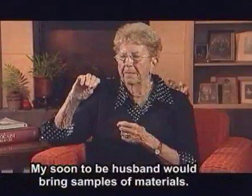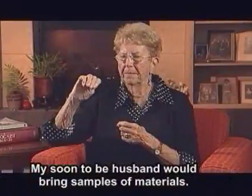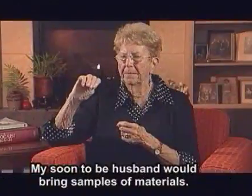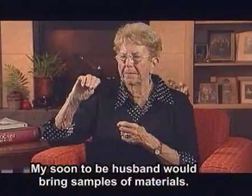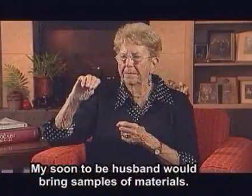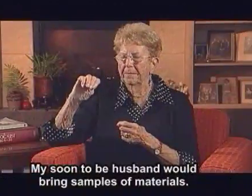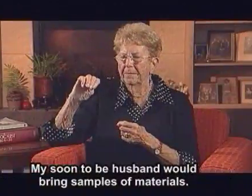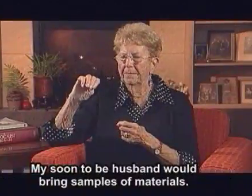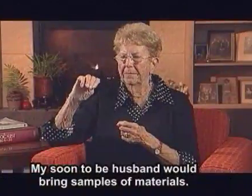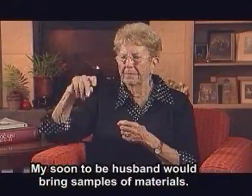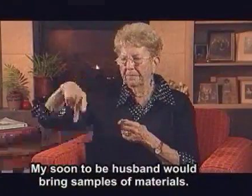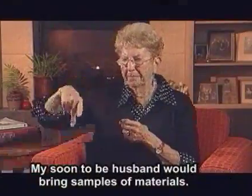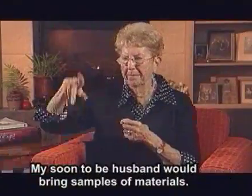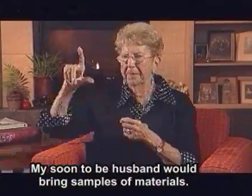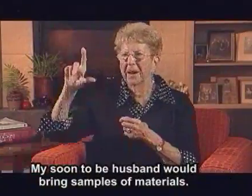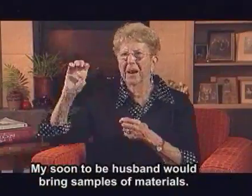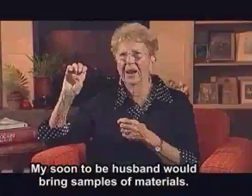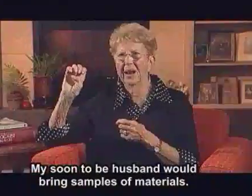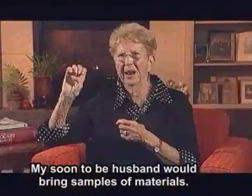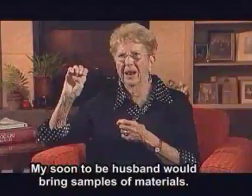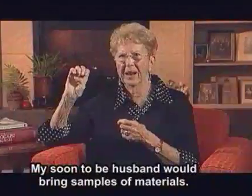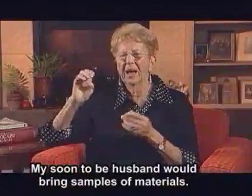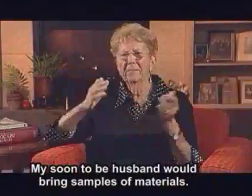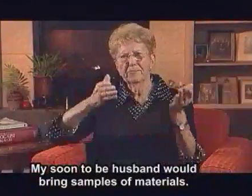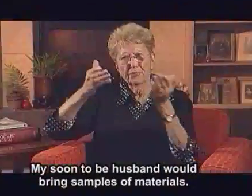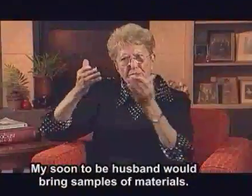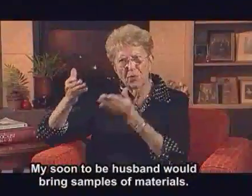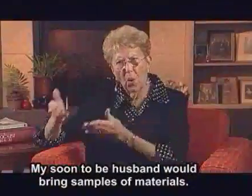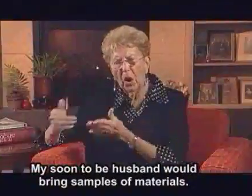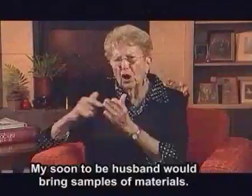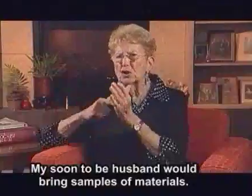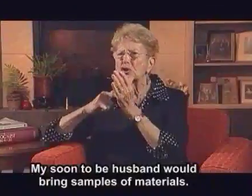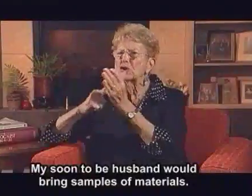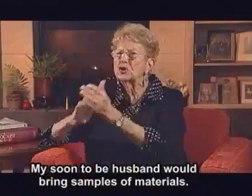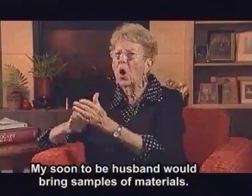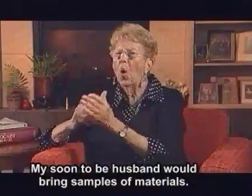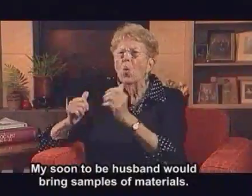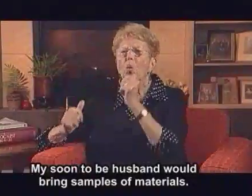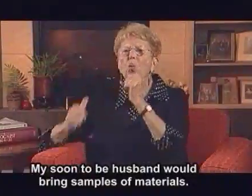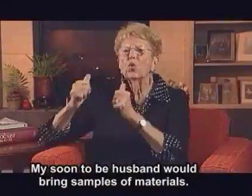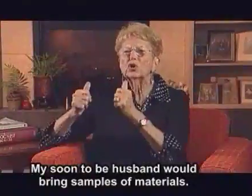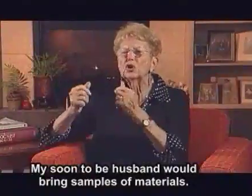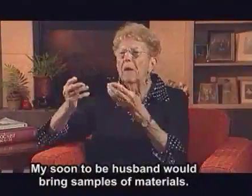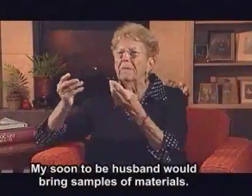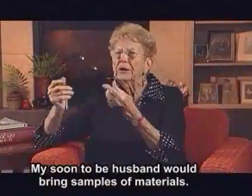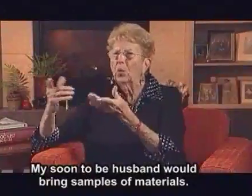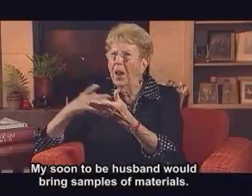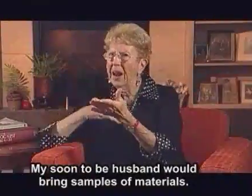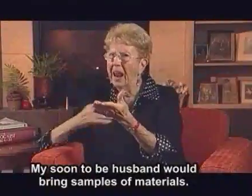My soon-to-be husband would bring samples of materials